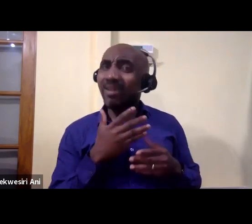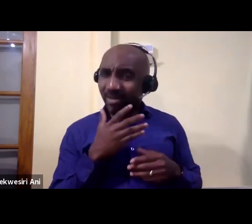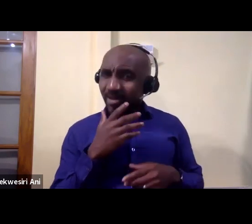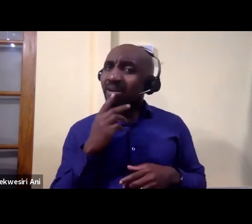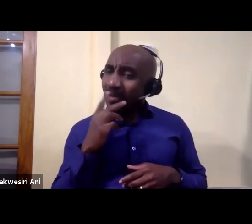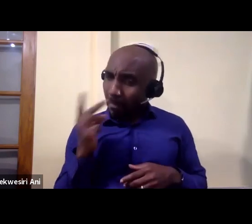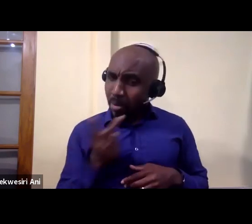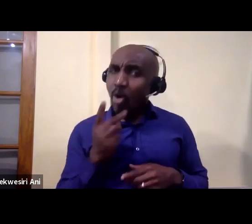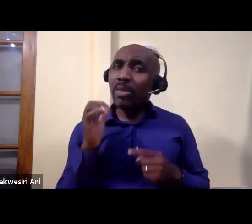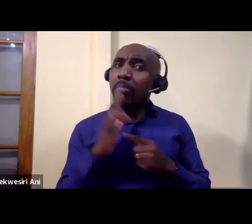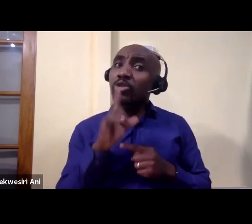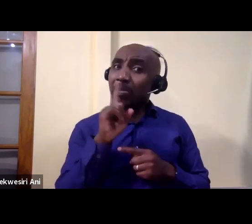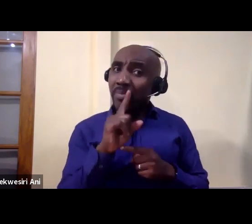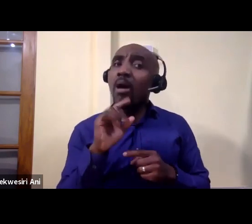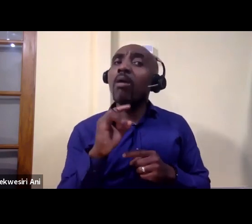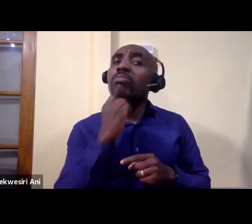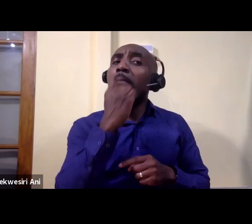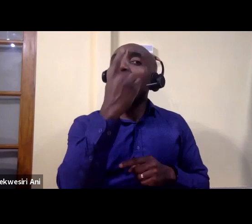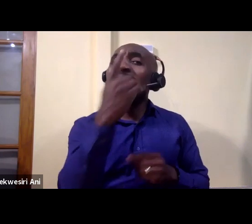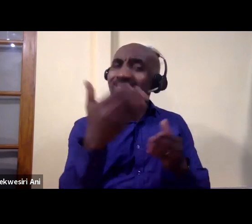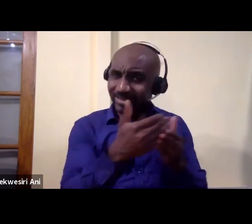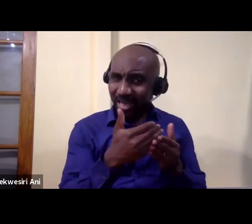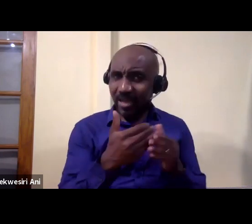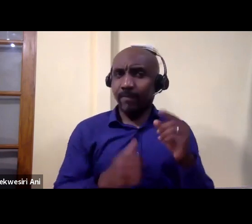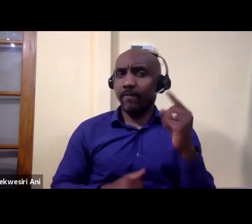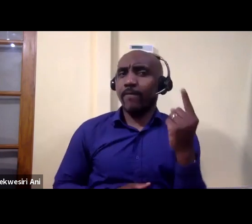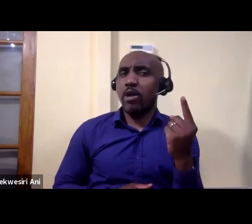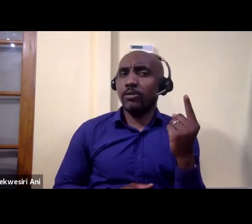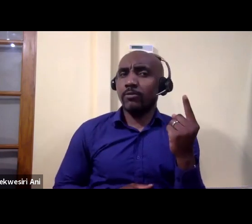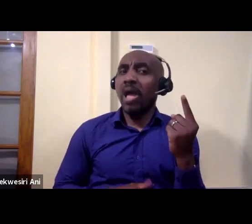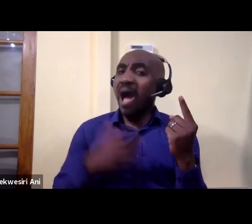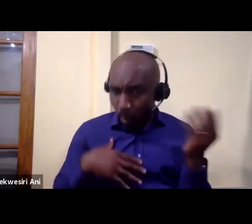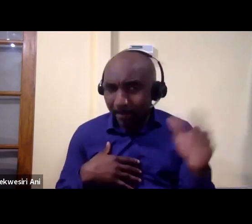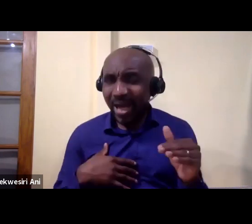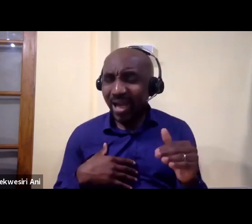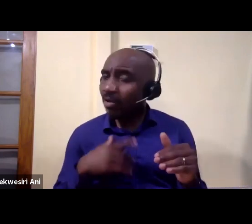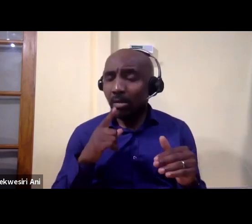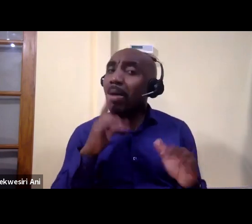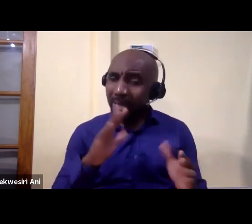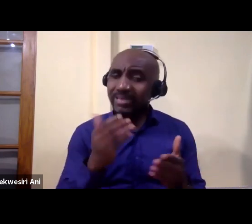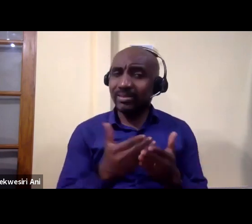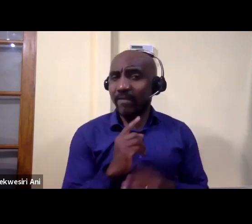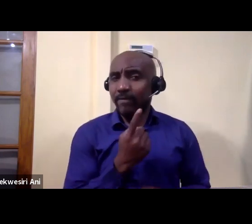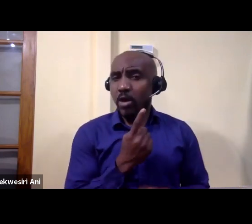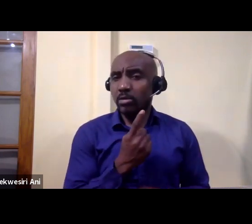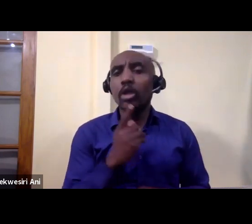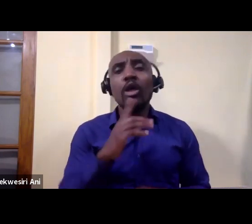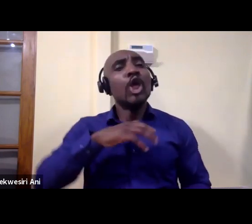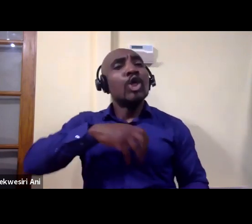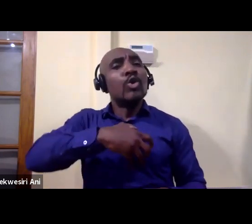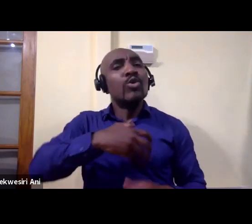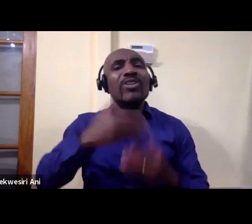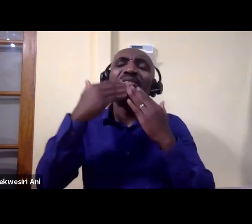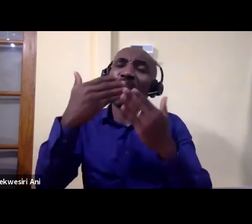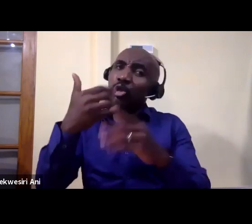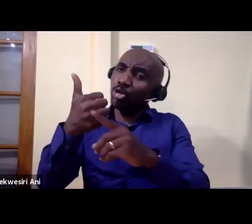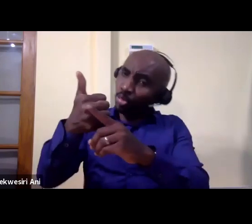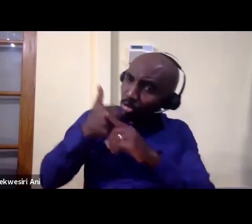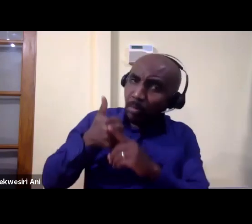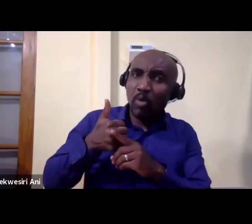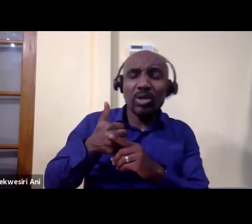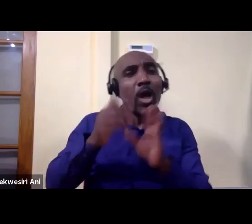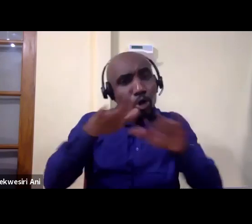grateful to the unions for stepping up on that fight. I want my kids to go to school,